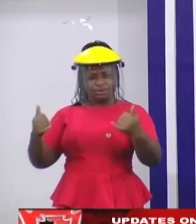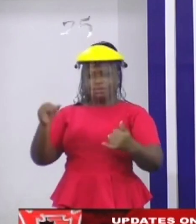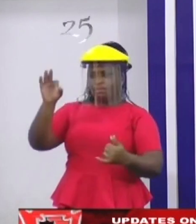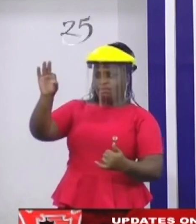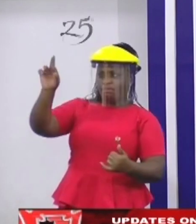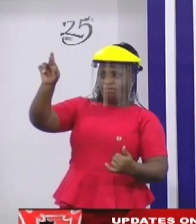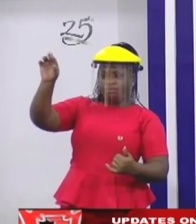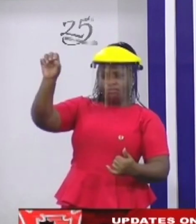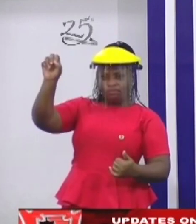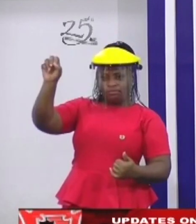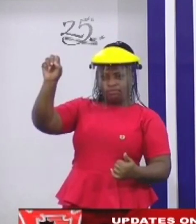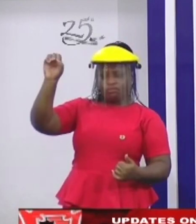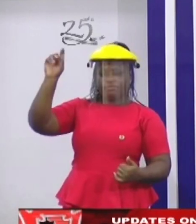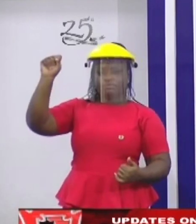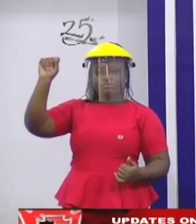workers.